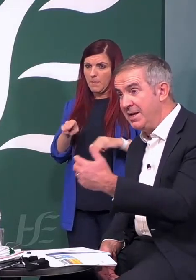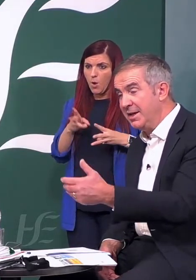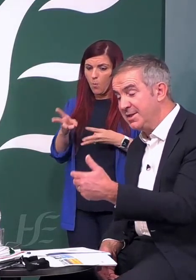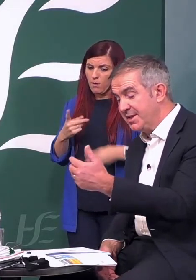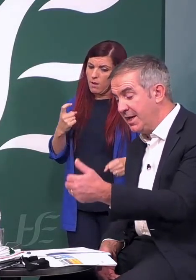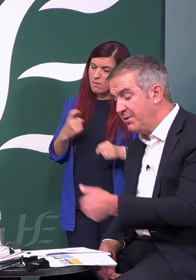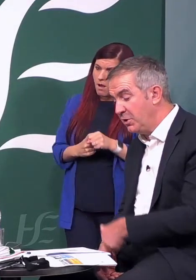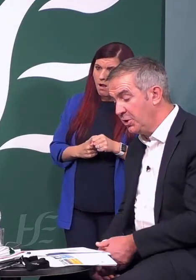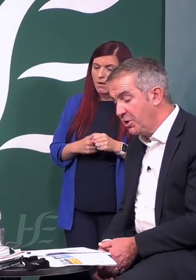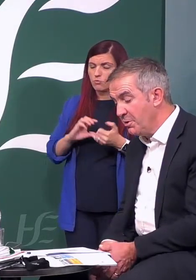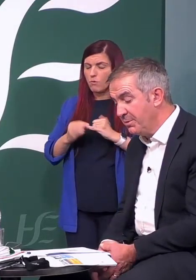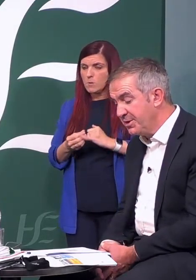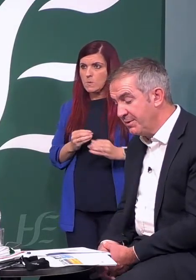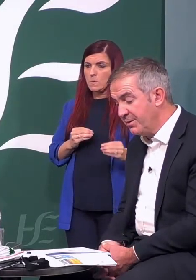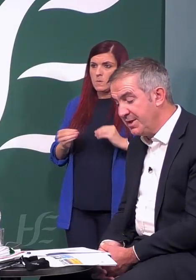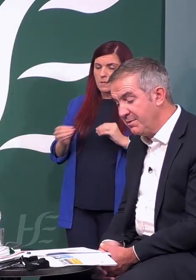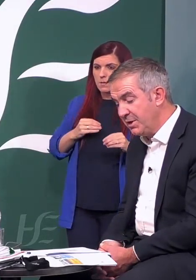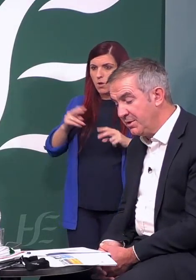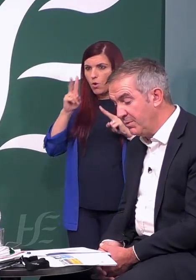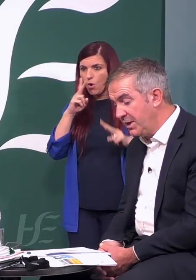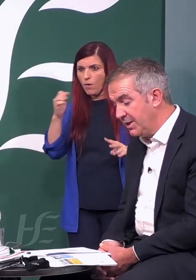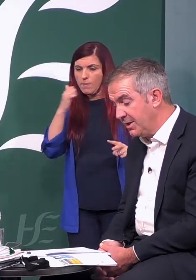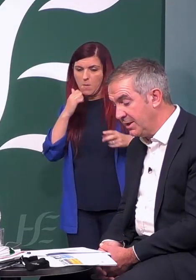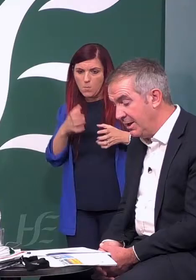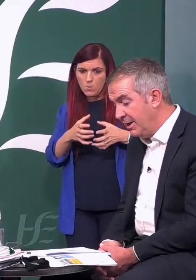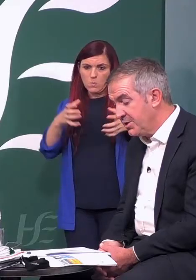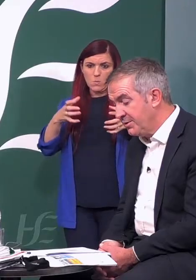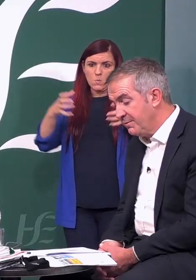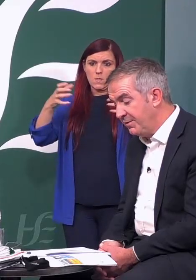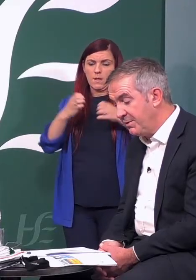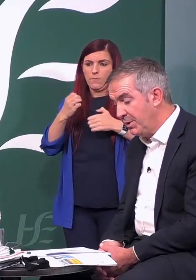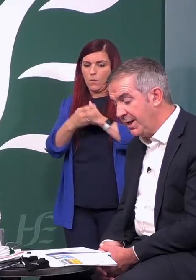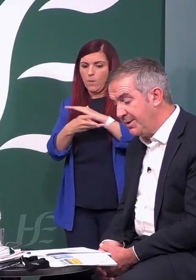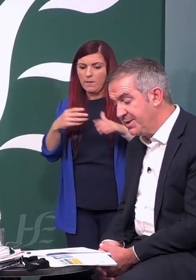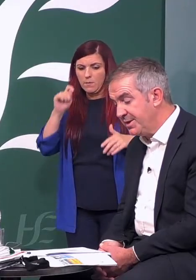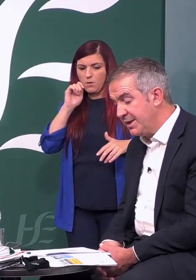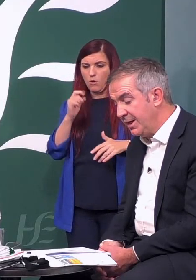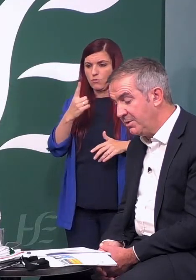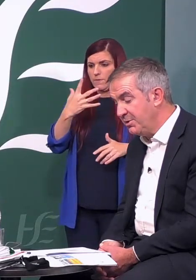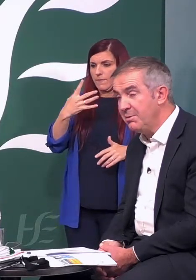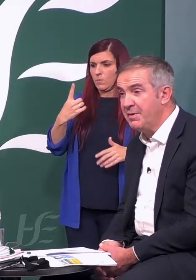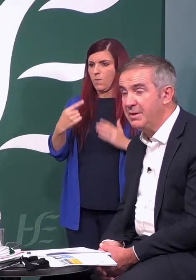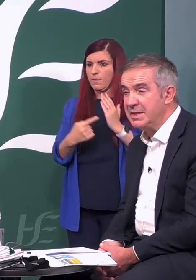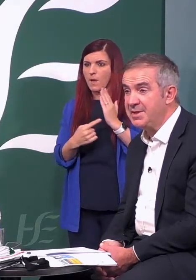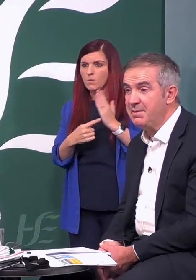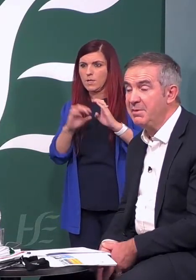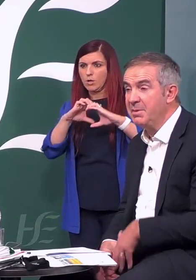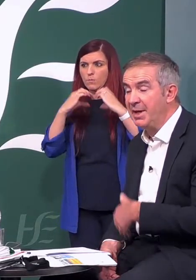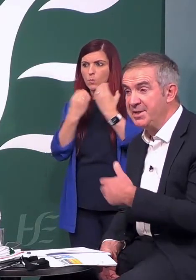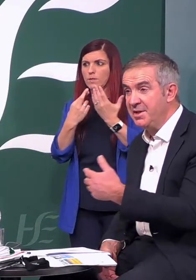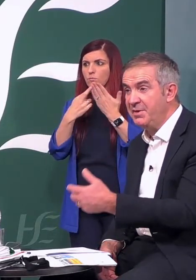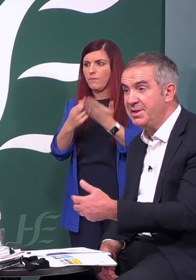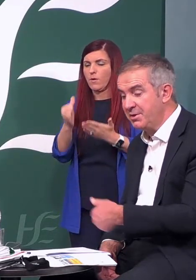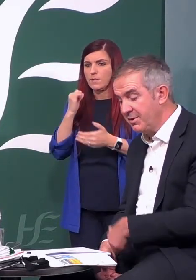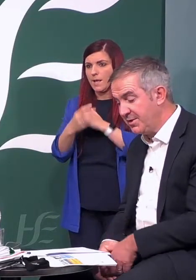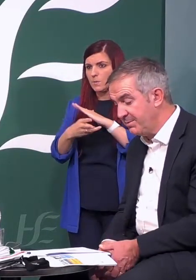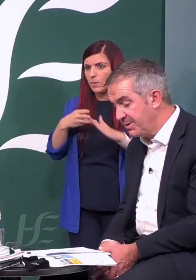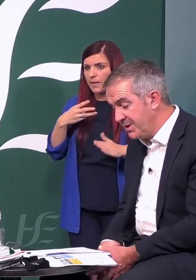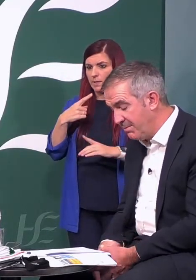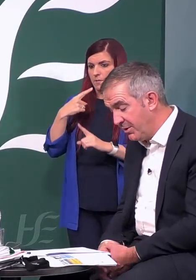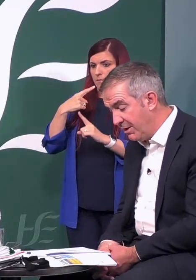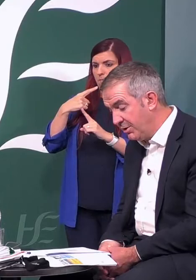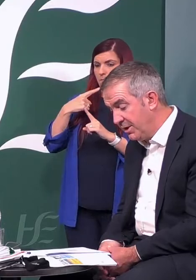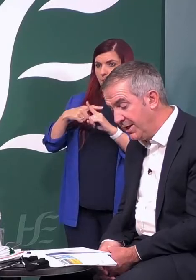a bending. And as I said, if you look at the numbers, they're increasing week on week. I think it's 151,000 community referrals last week. The positivity has increased